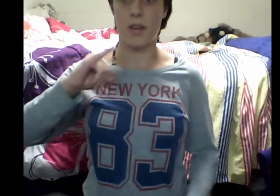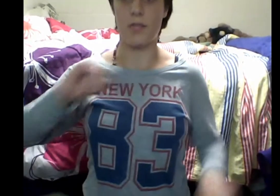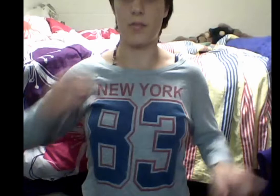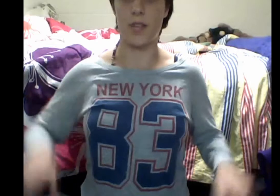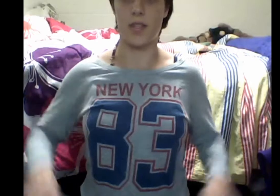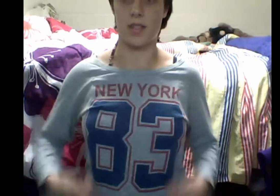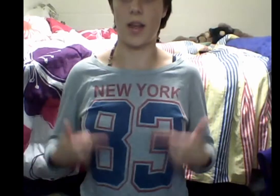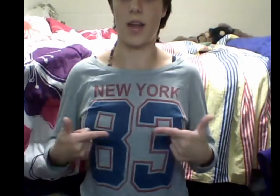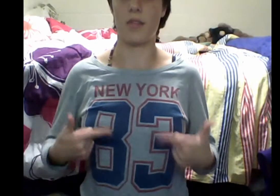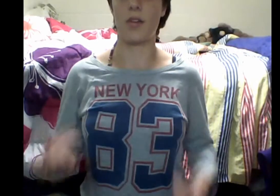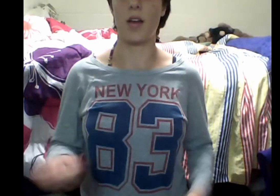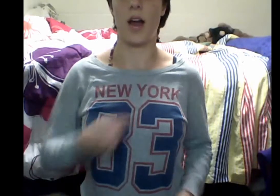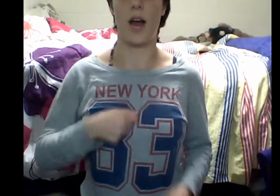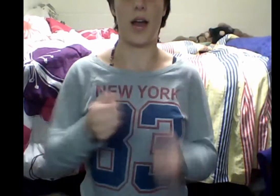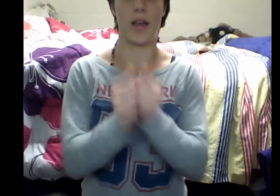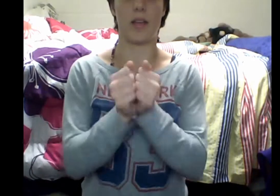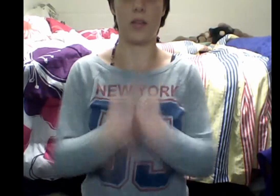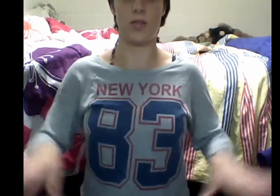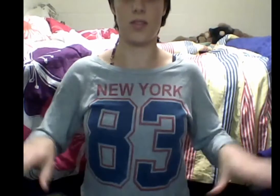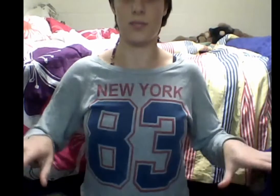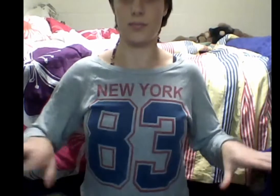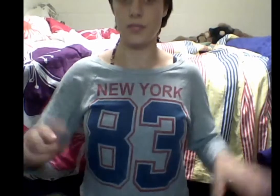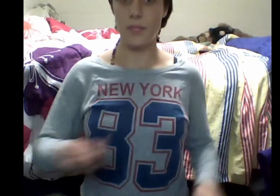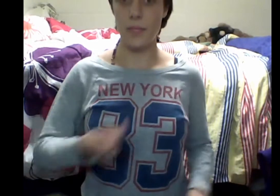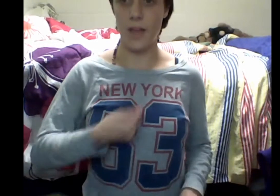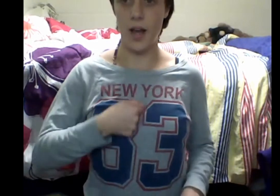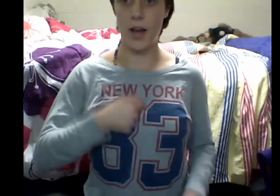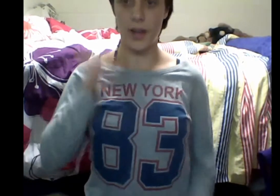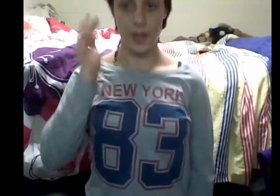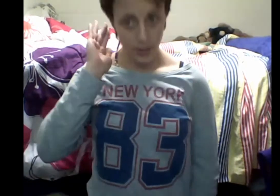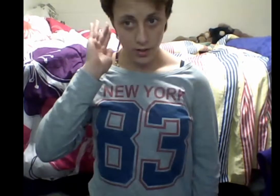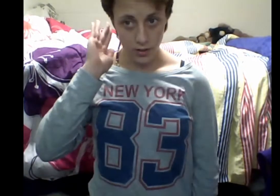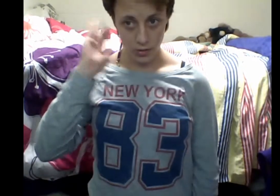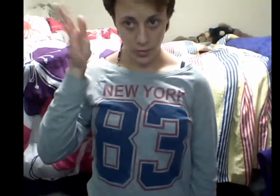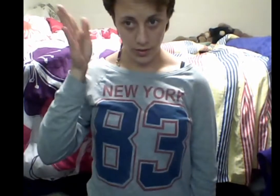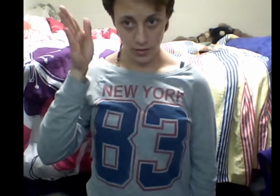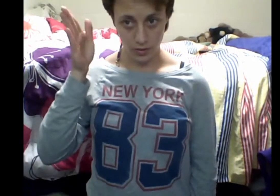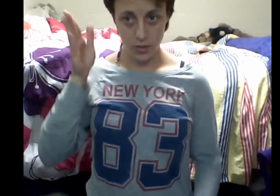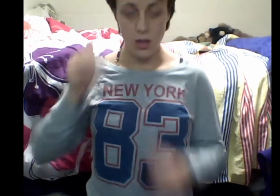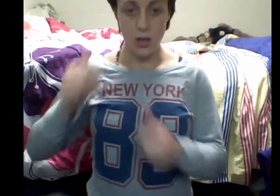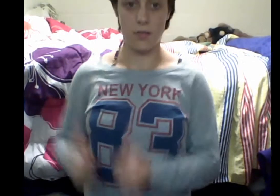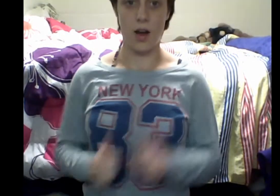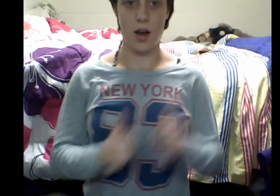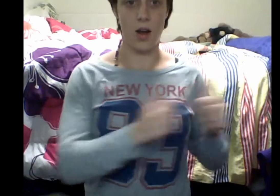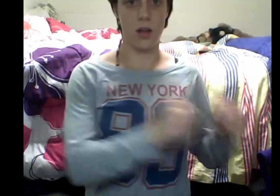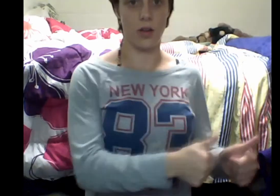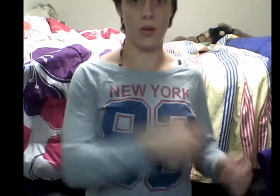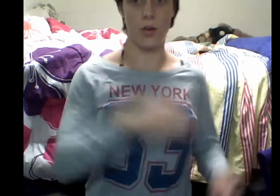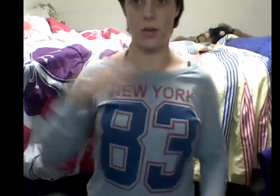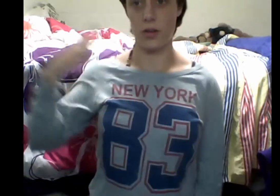if this life I lose, I will follow